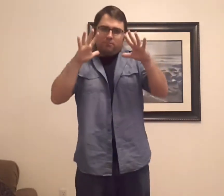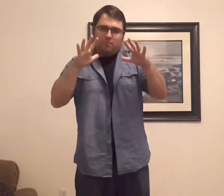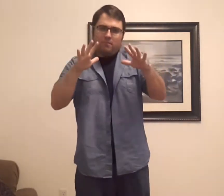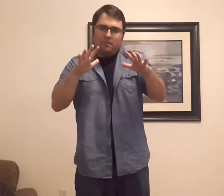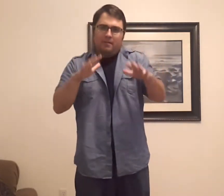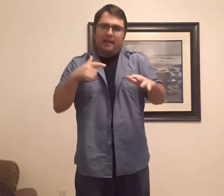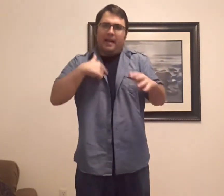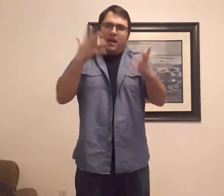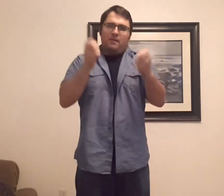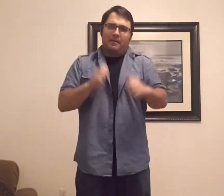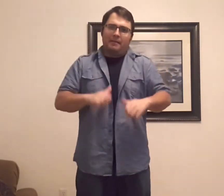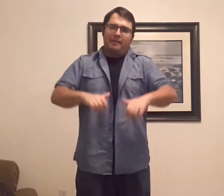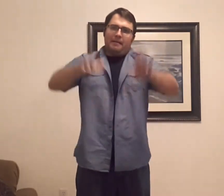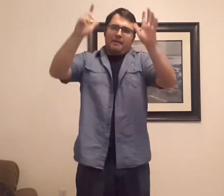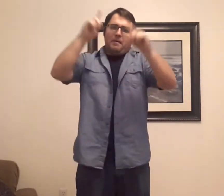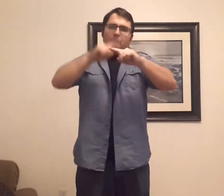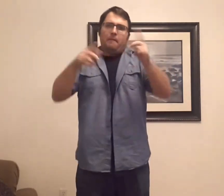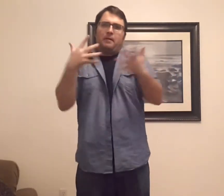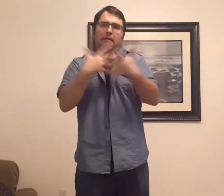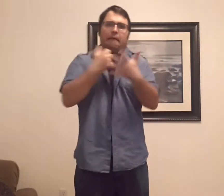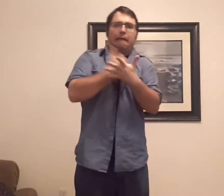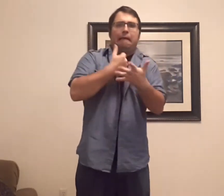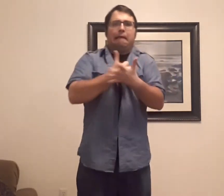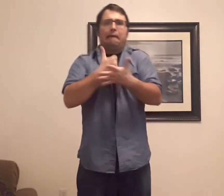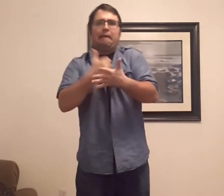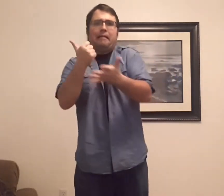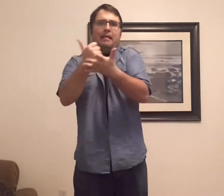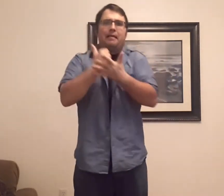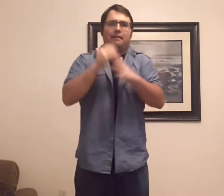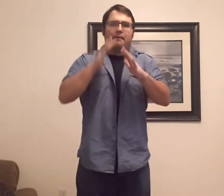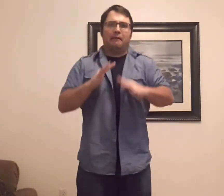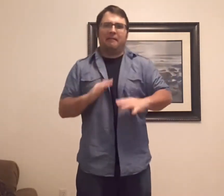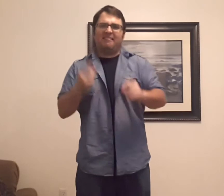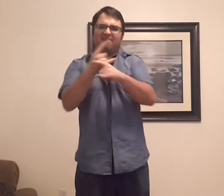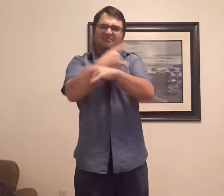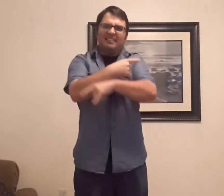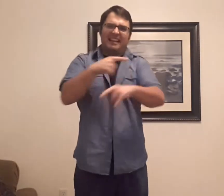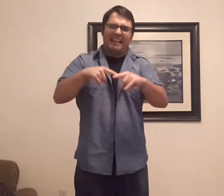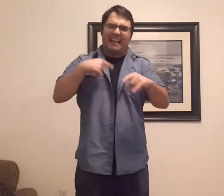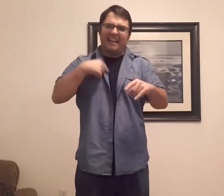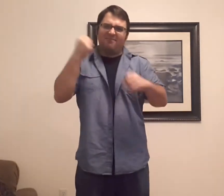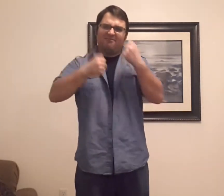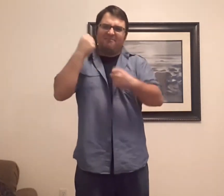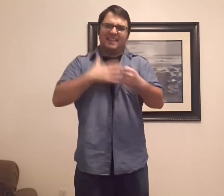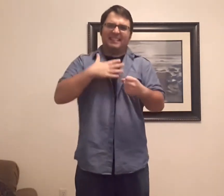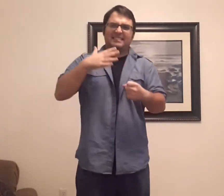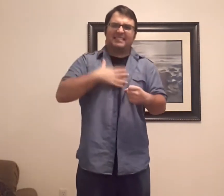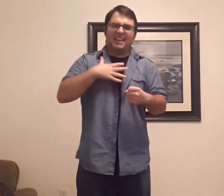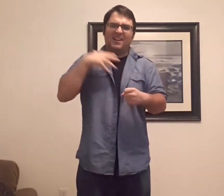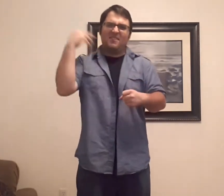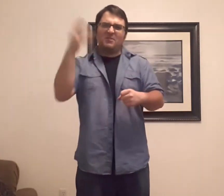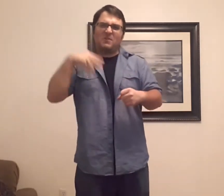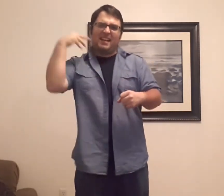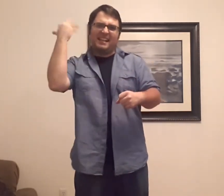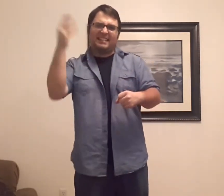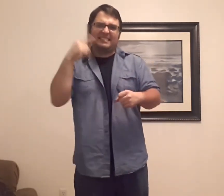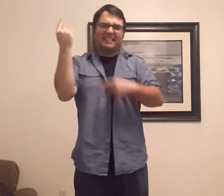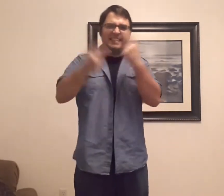down. I wanna let go, but there's comfort in the panic. And I drive myself crazy,